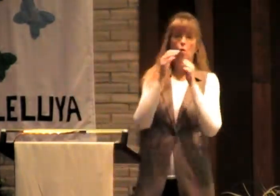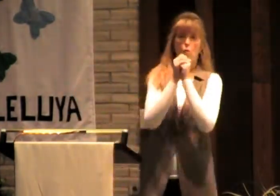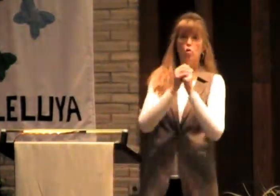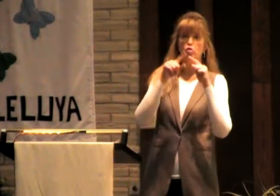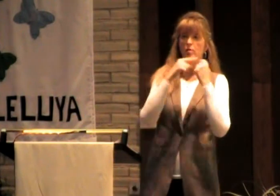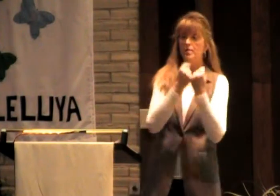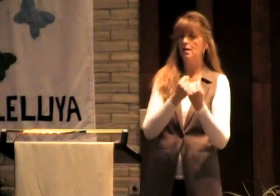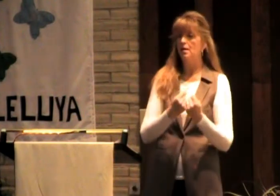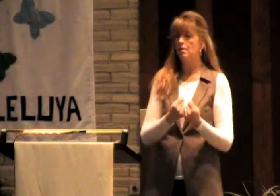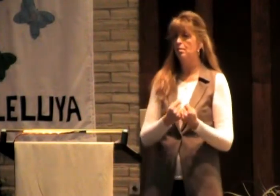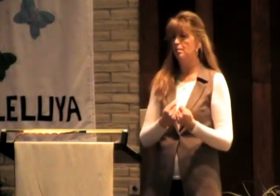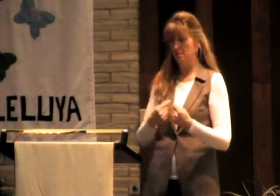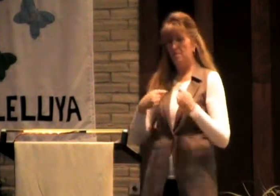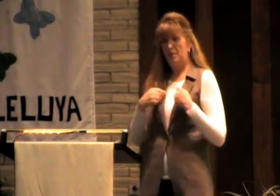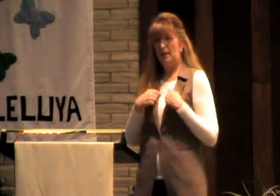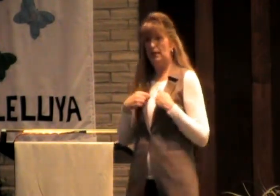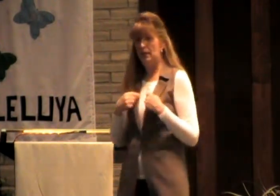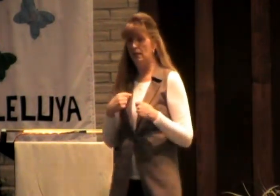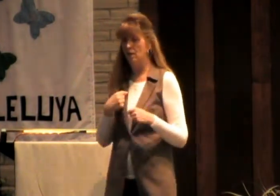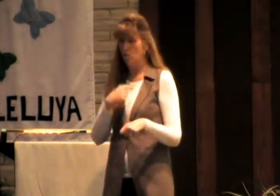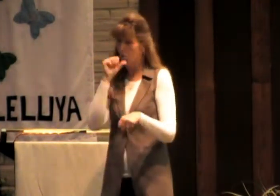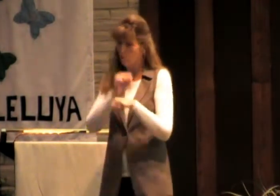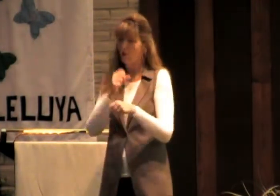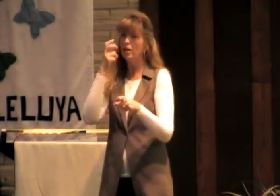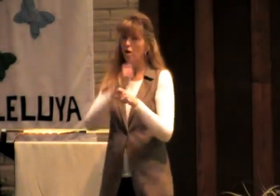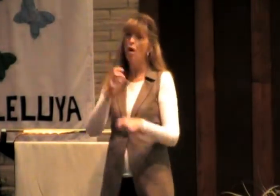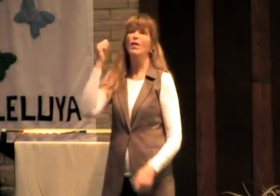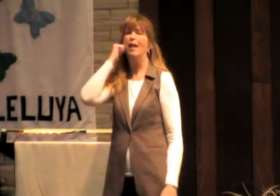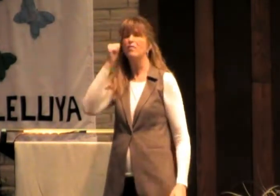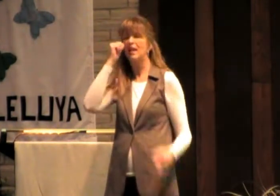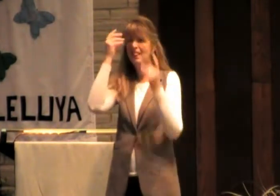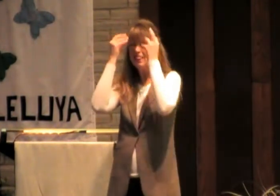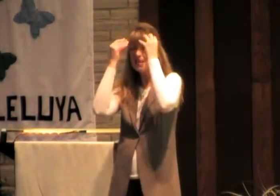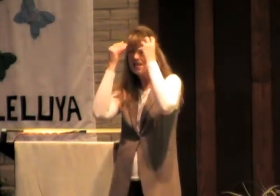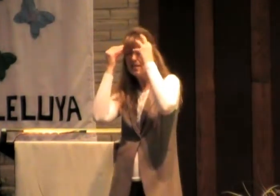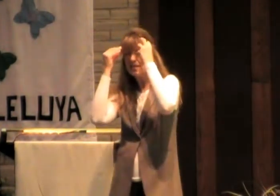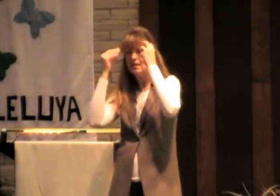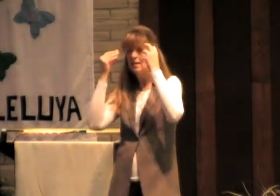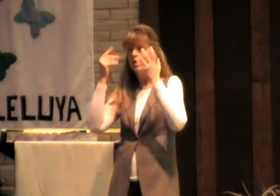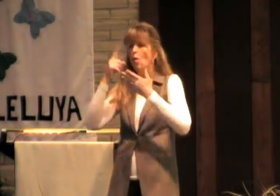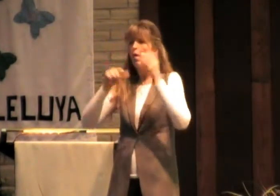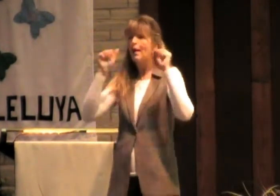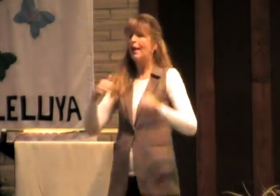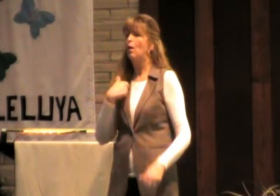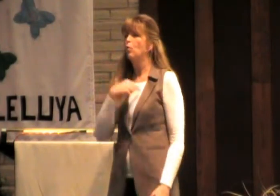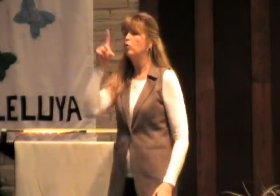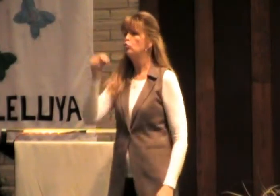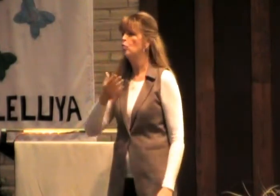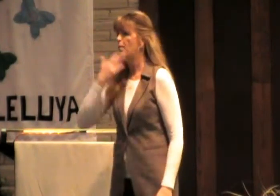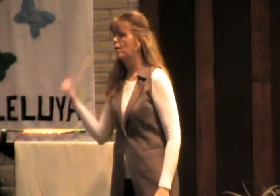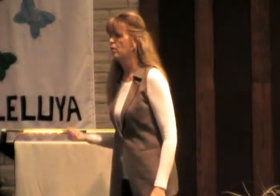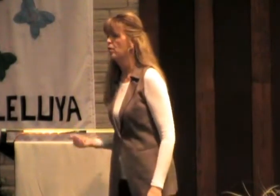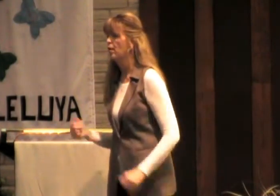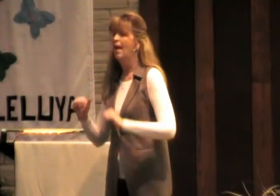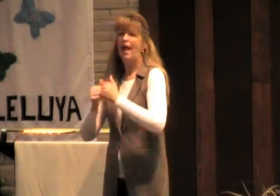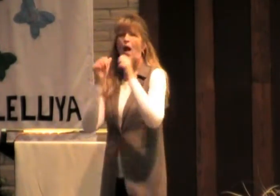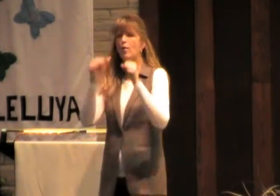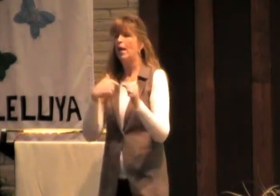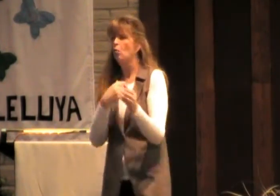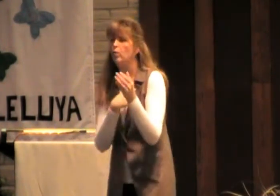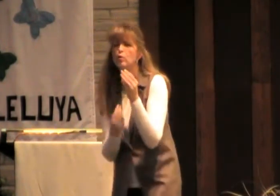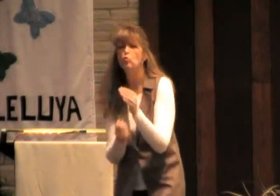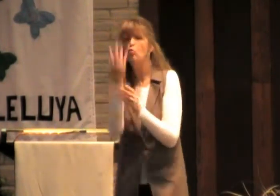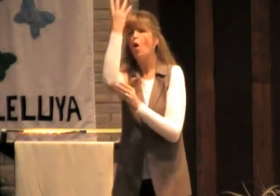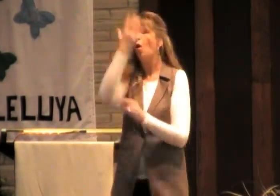Kind of an FYI. The worship team and me, we work really, really hard about what we can